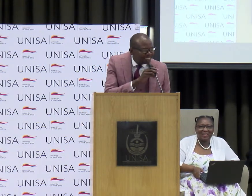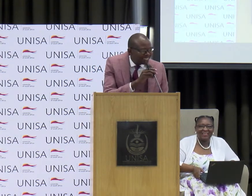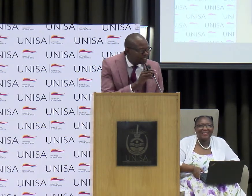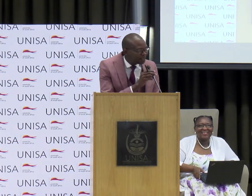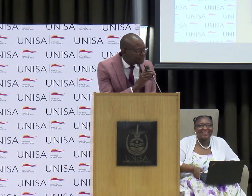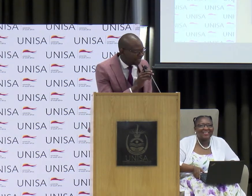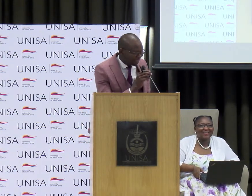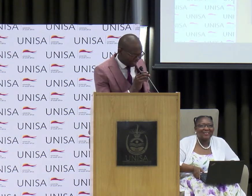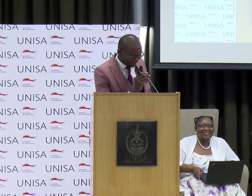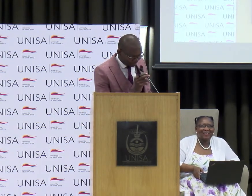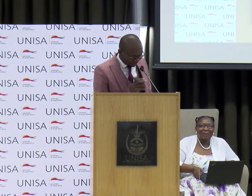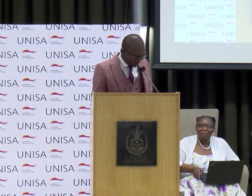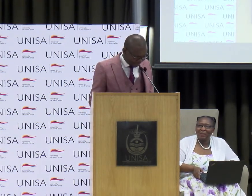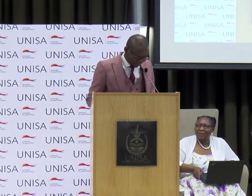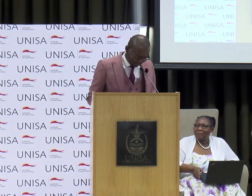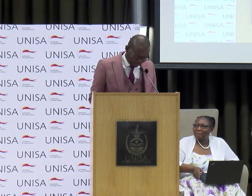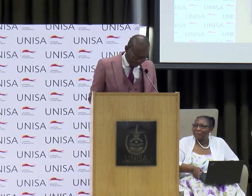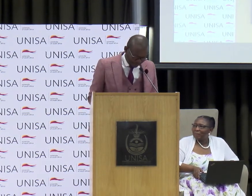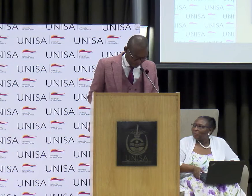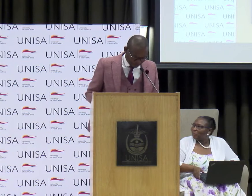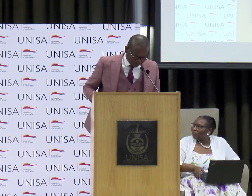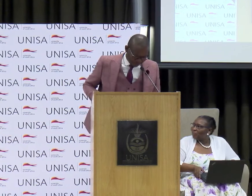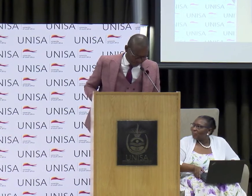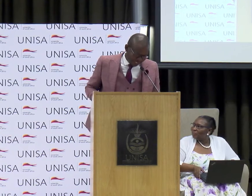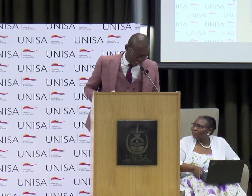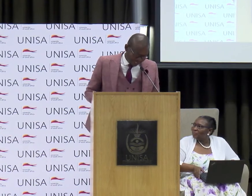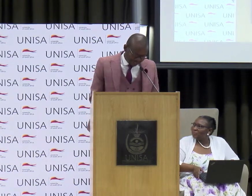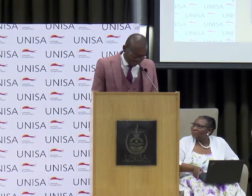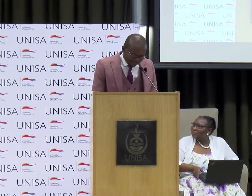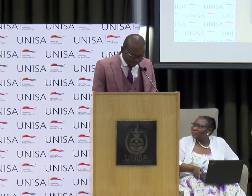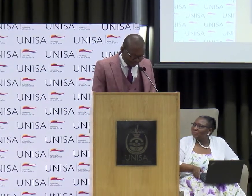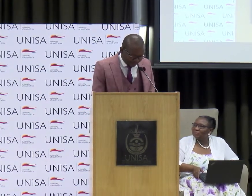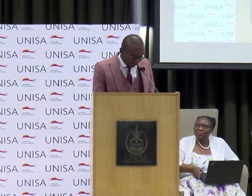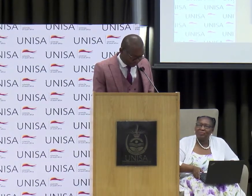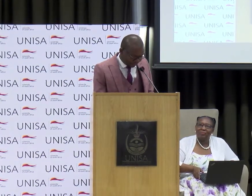Thank you very much for that.